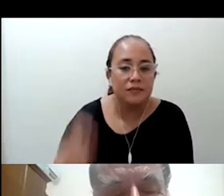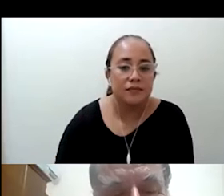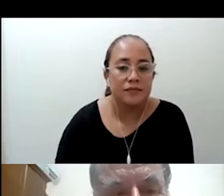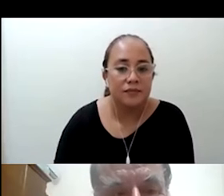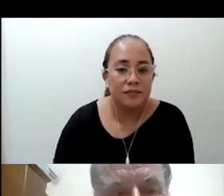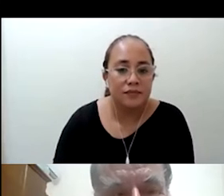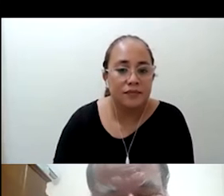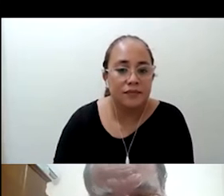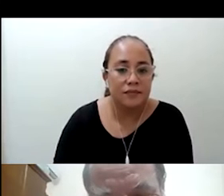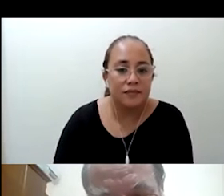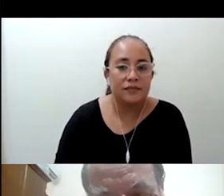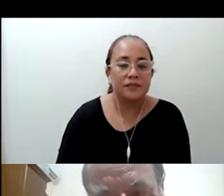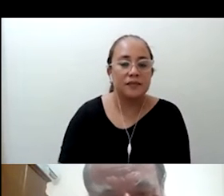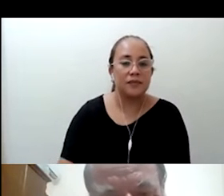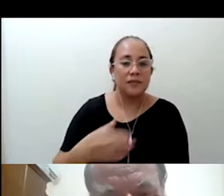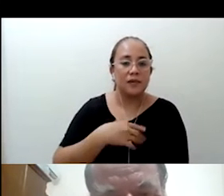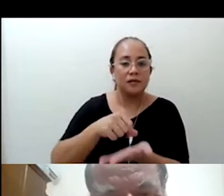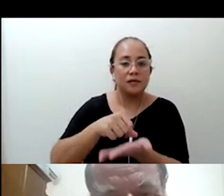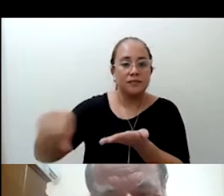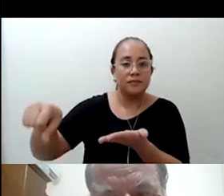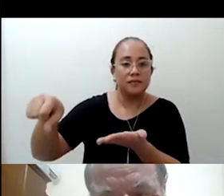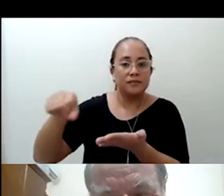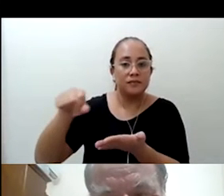a whiteout and glue.